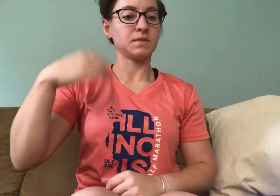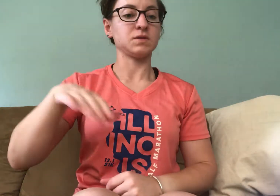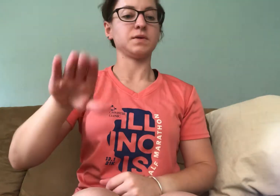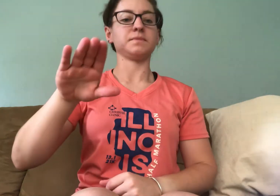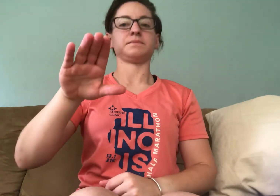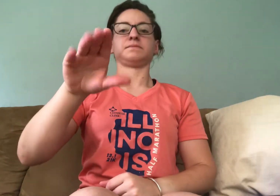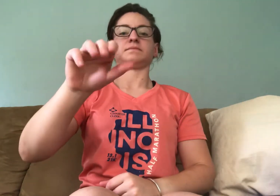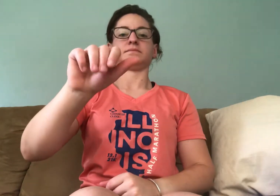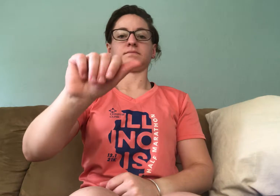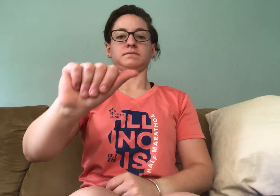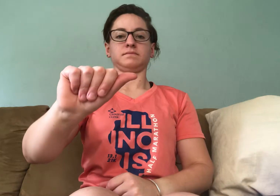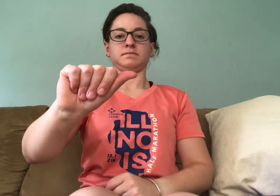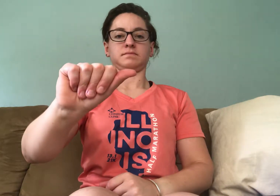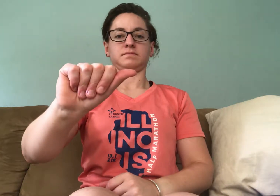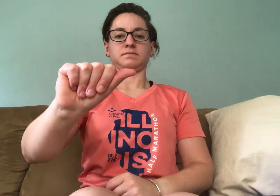Next one.